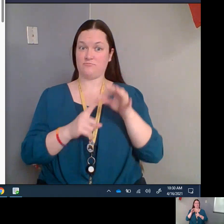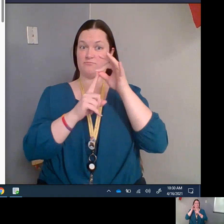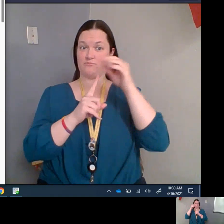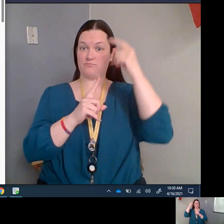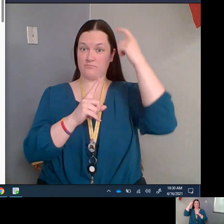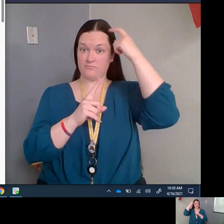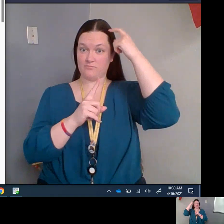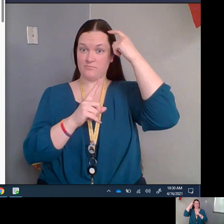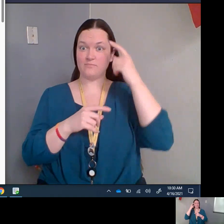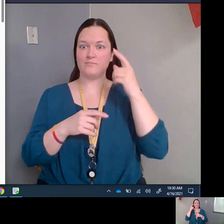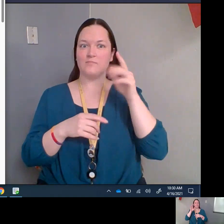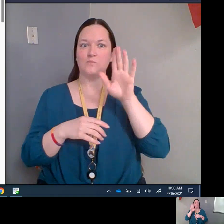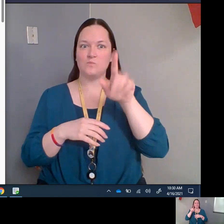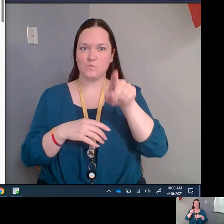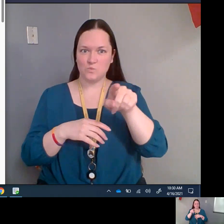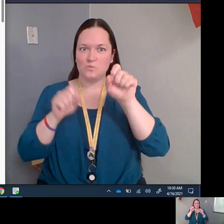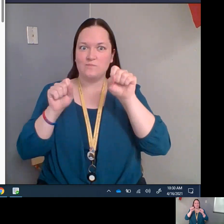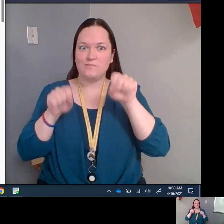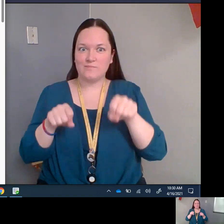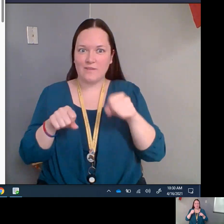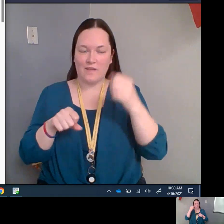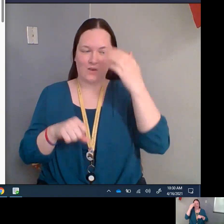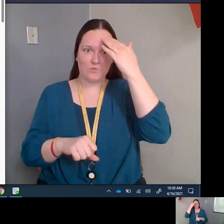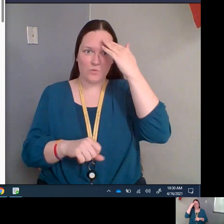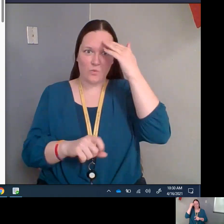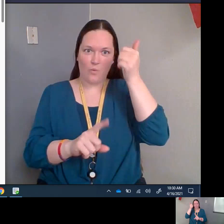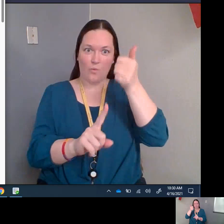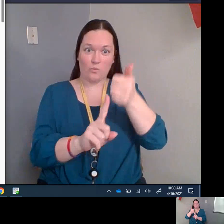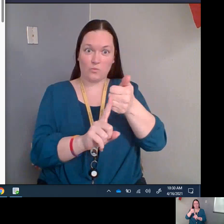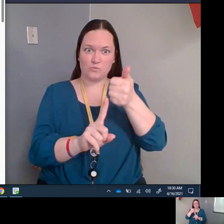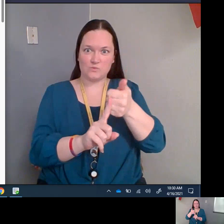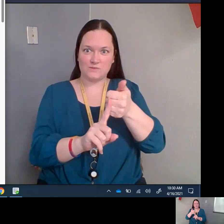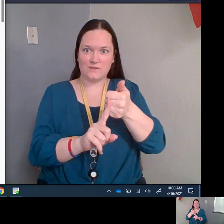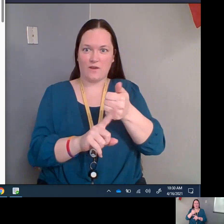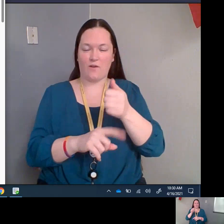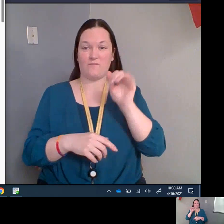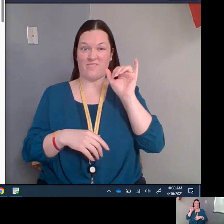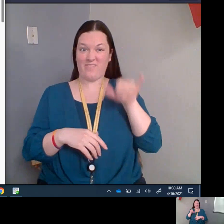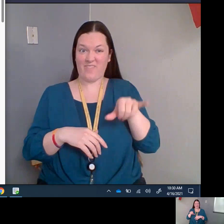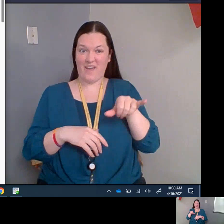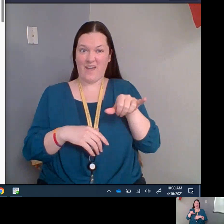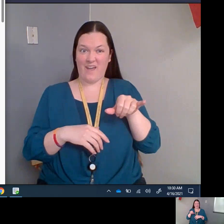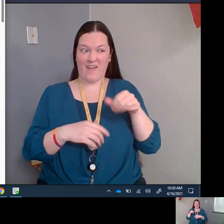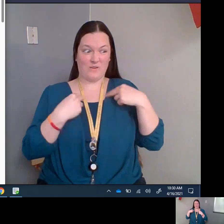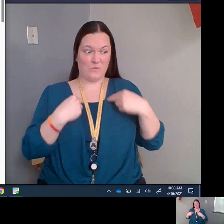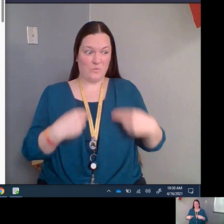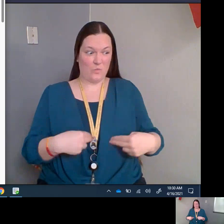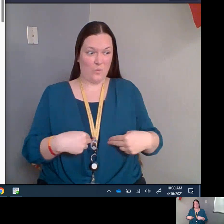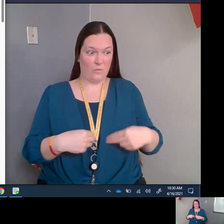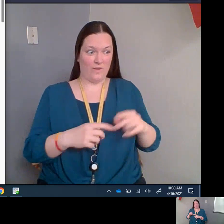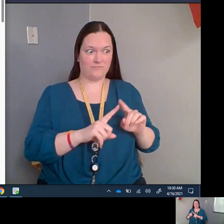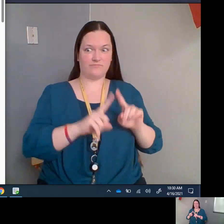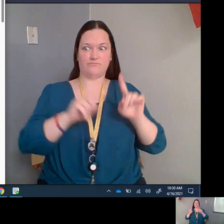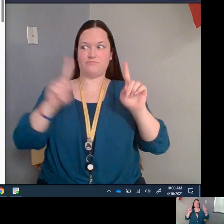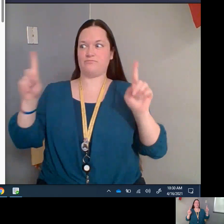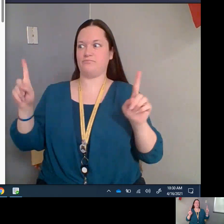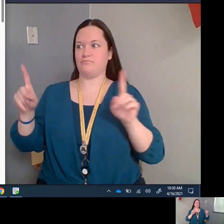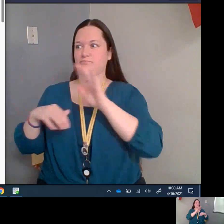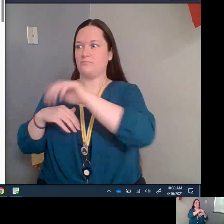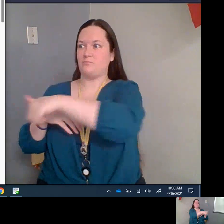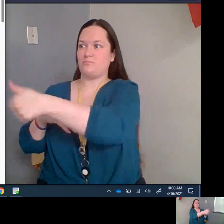within it lies the ability for humans to know oneself. This feature distinguishes and sets the human species apart from the rest